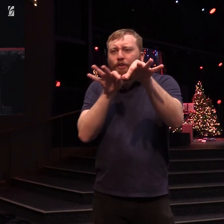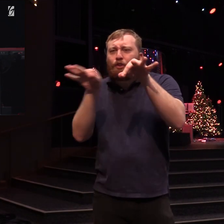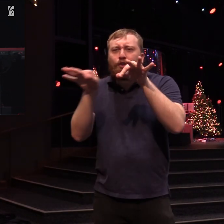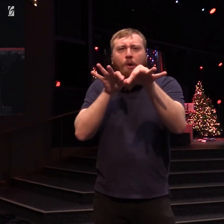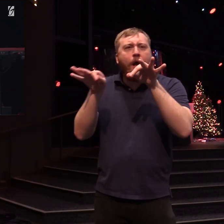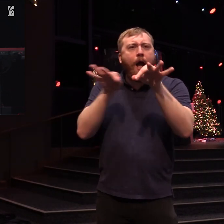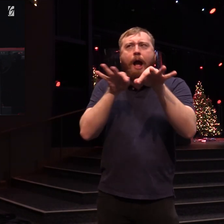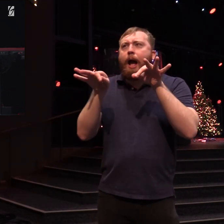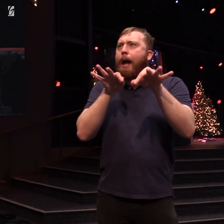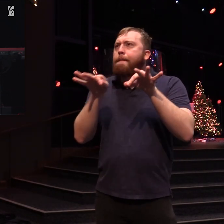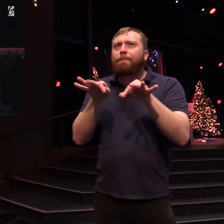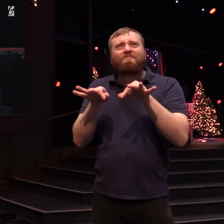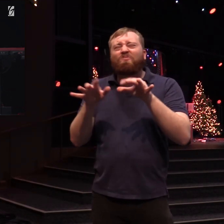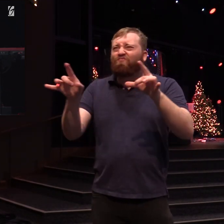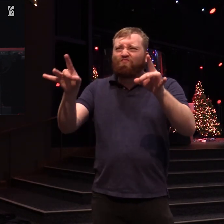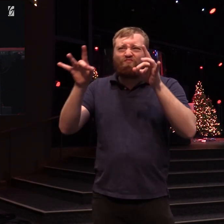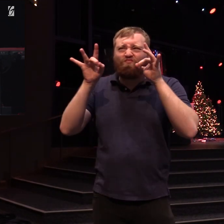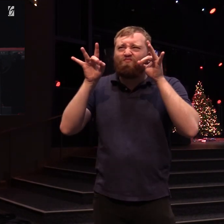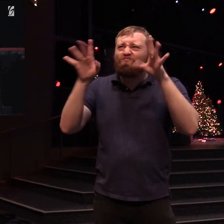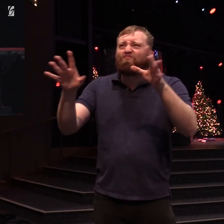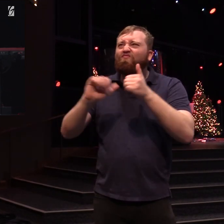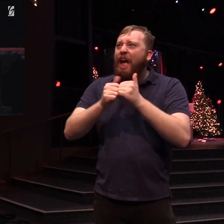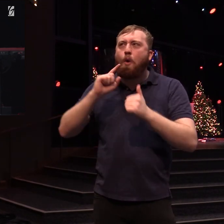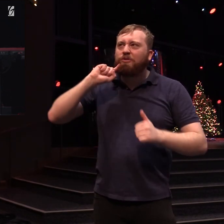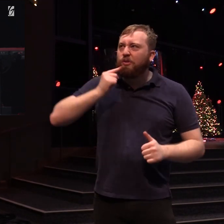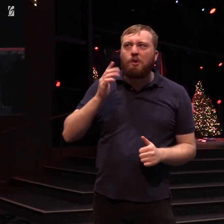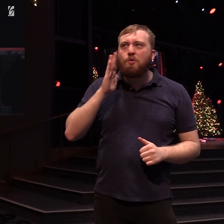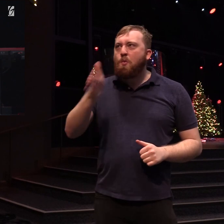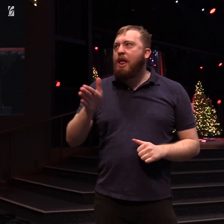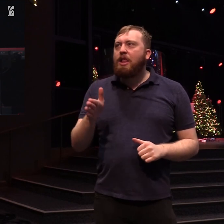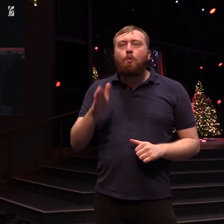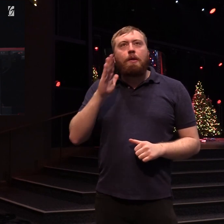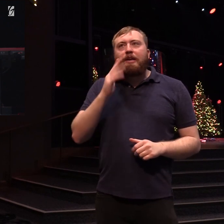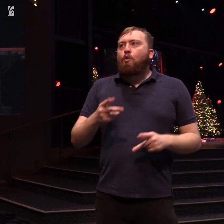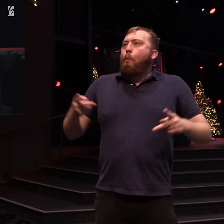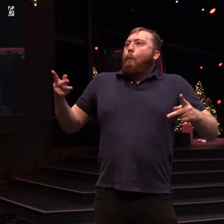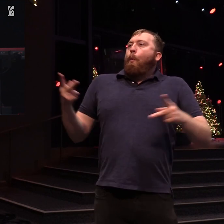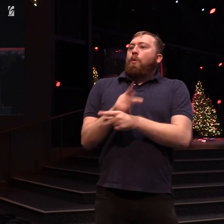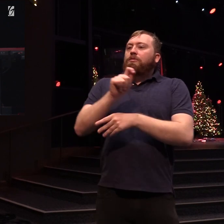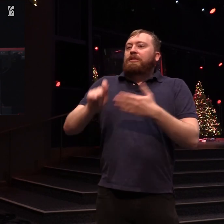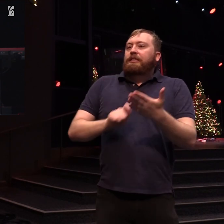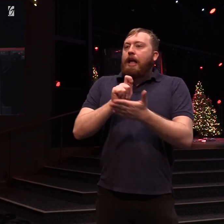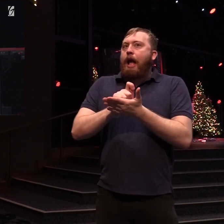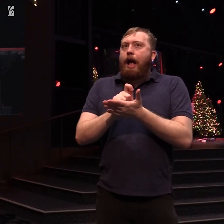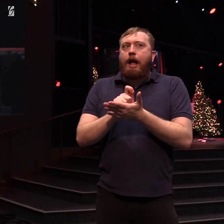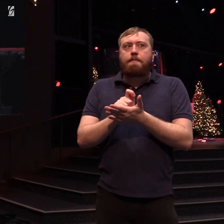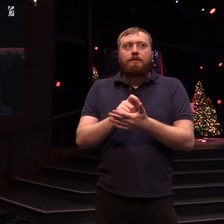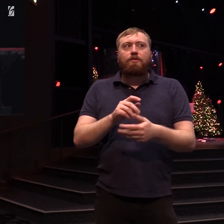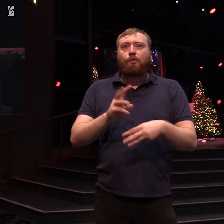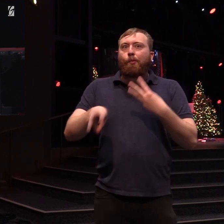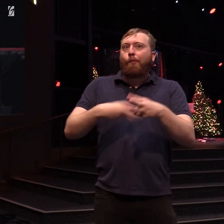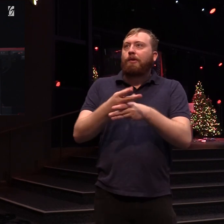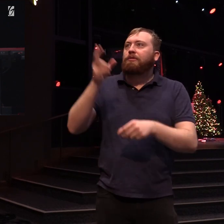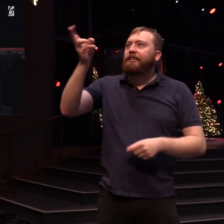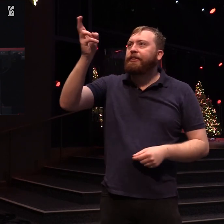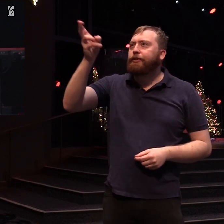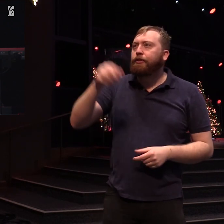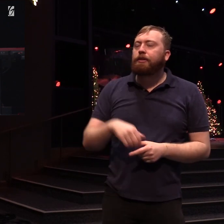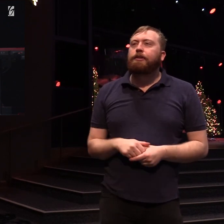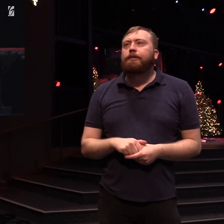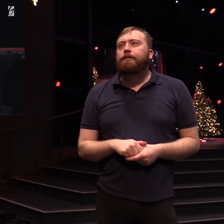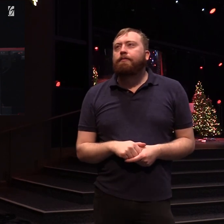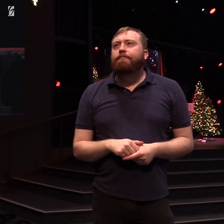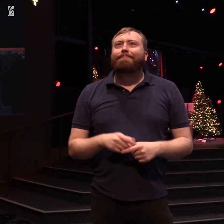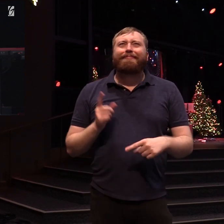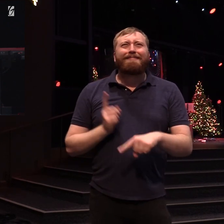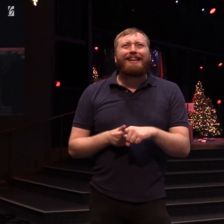shall come upon the earth. The tribulation shall be the darkest hour in human history." Combine the putrid